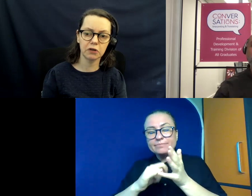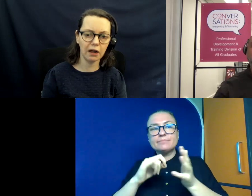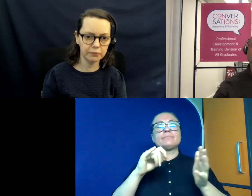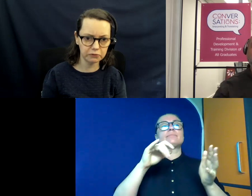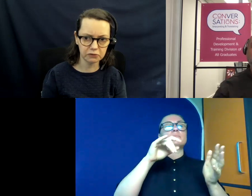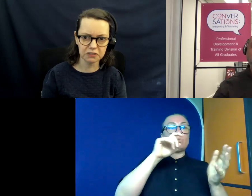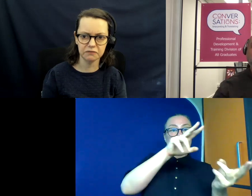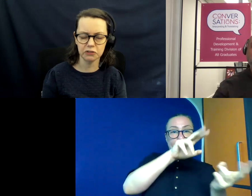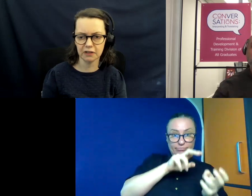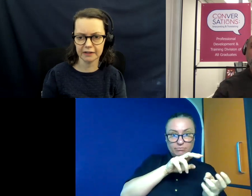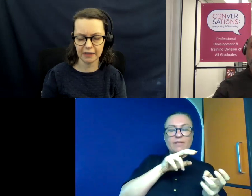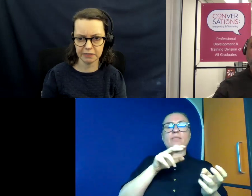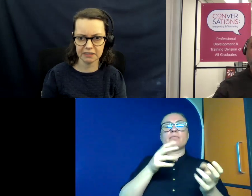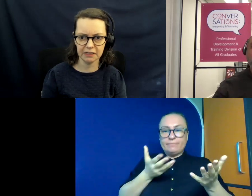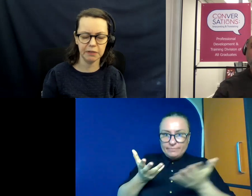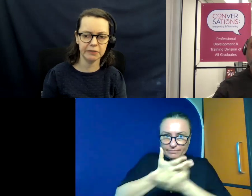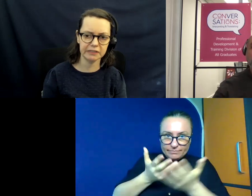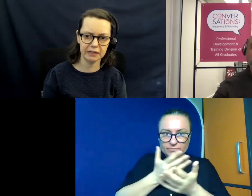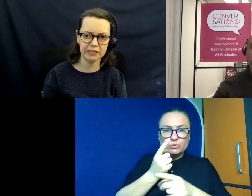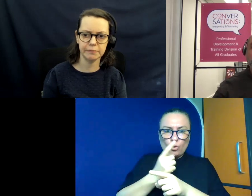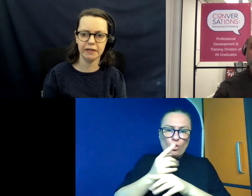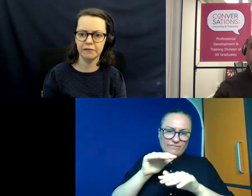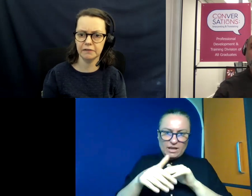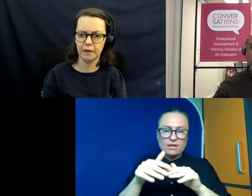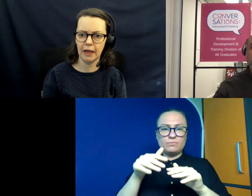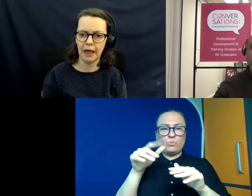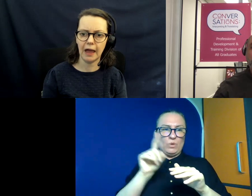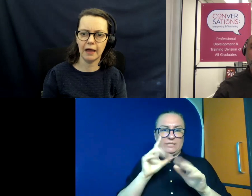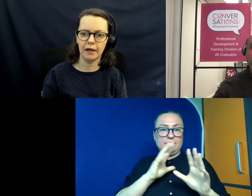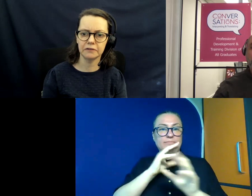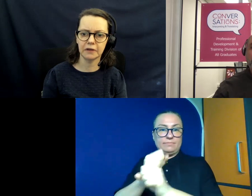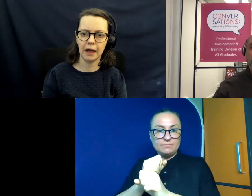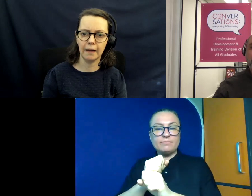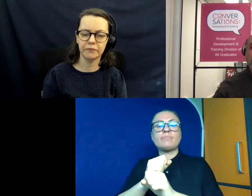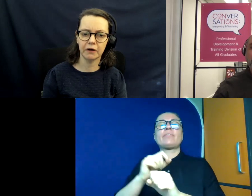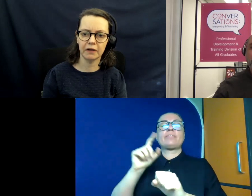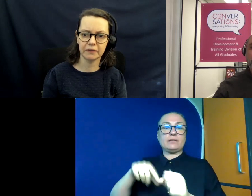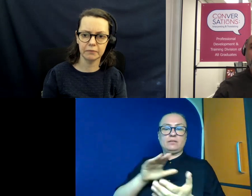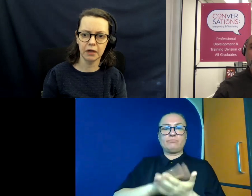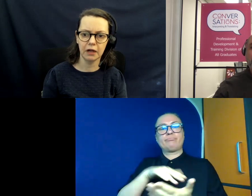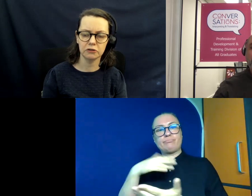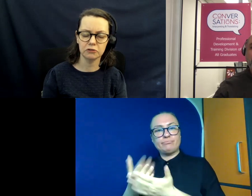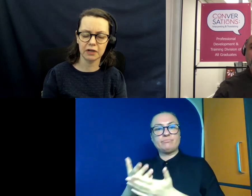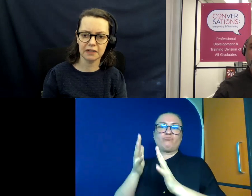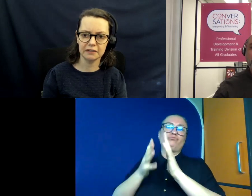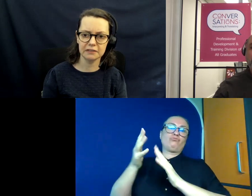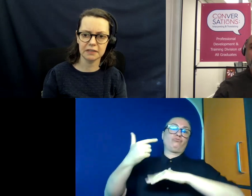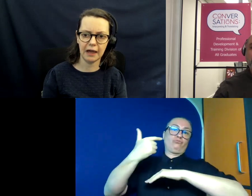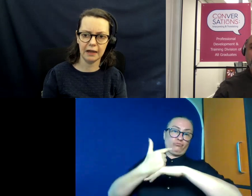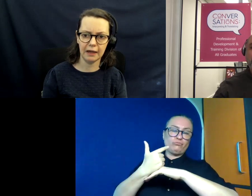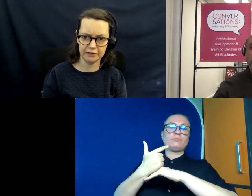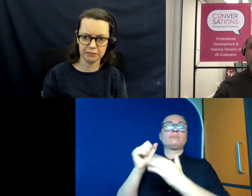use reliable sources of news like the ABC, BBC, SBS. And there are some